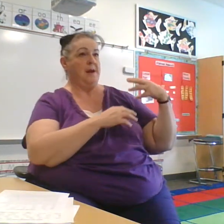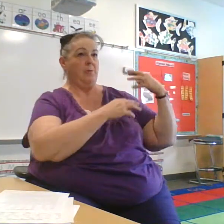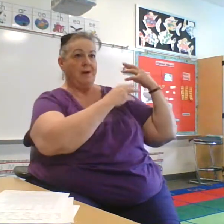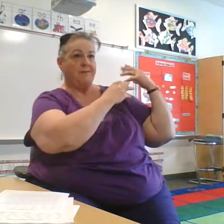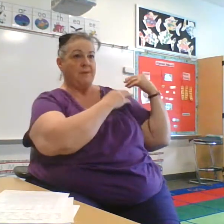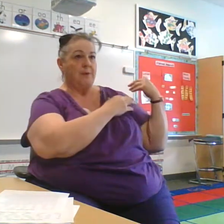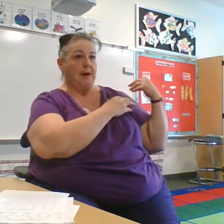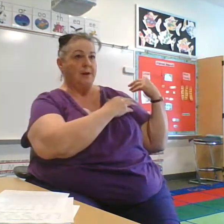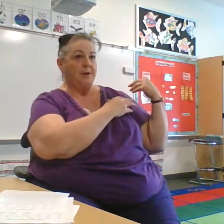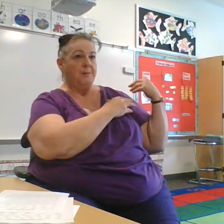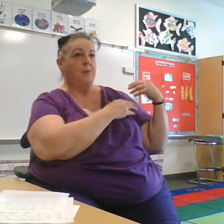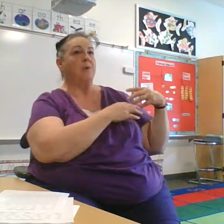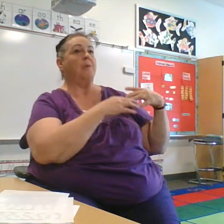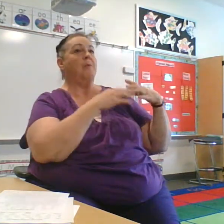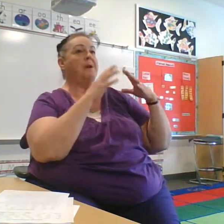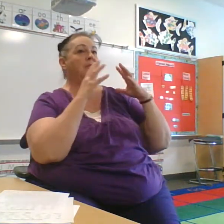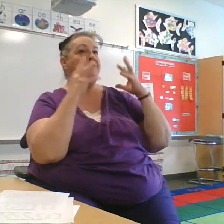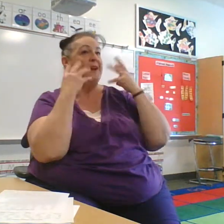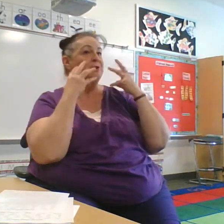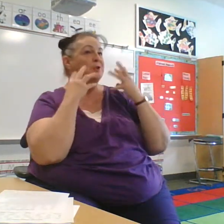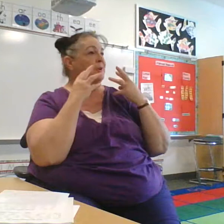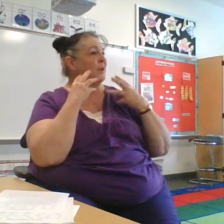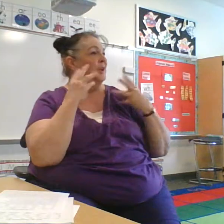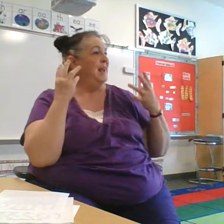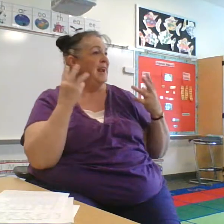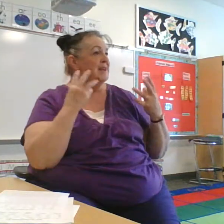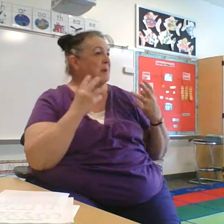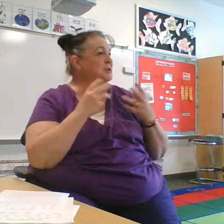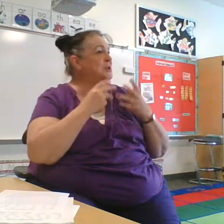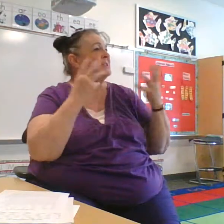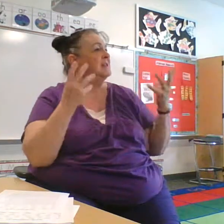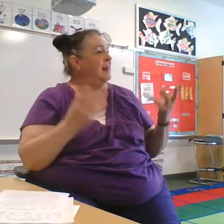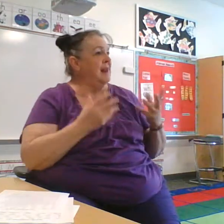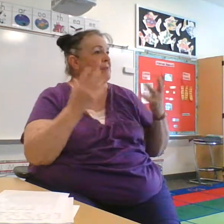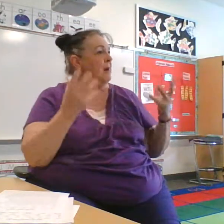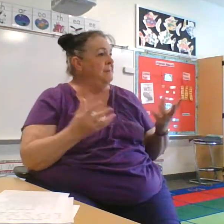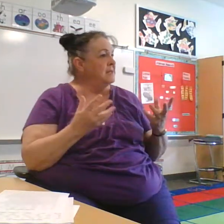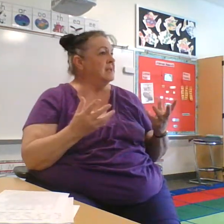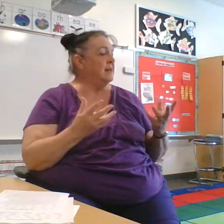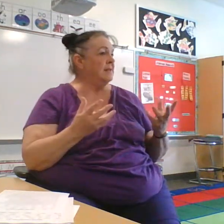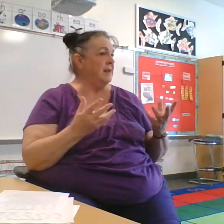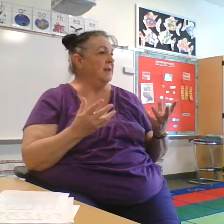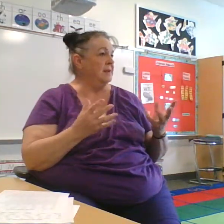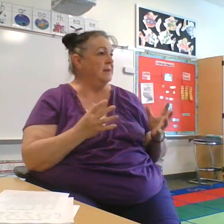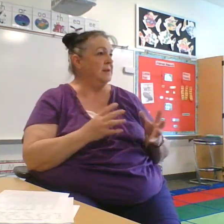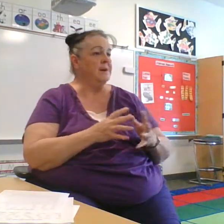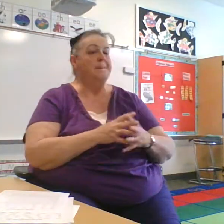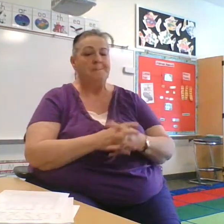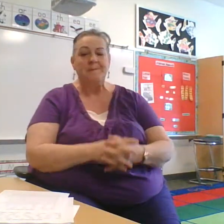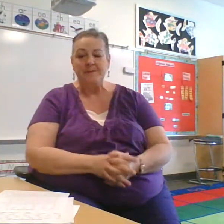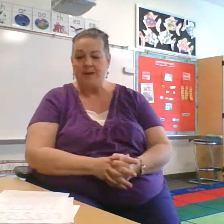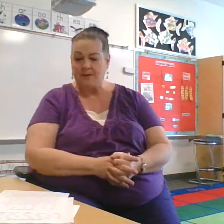whatever they're writing on the board, whatever facial expressions, and not miss anything, you know? Okay.